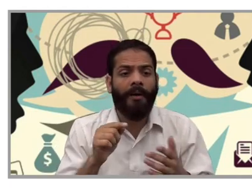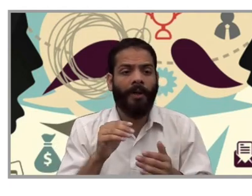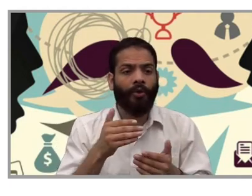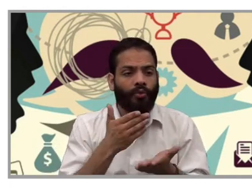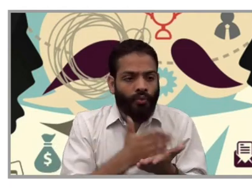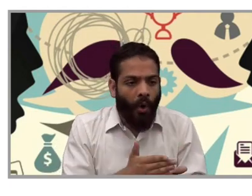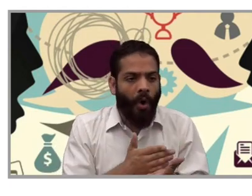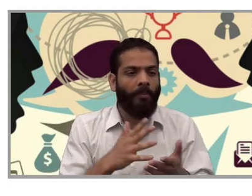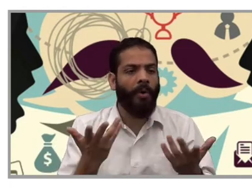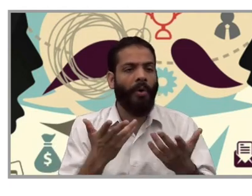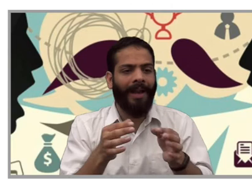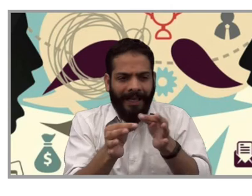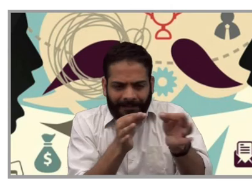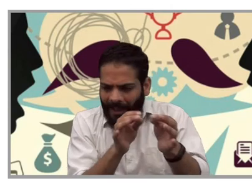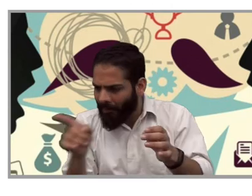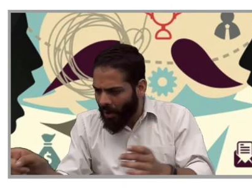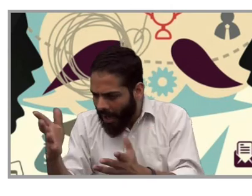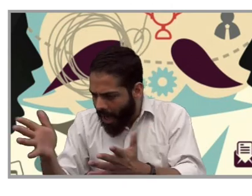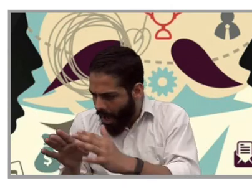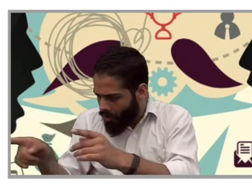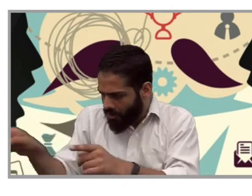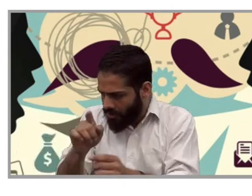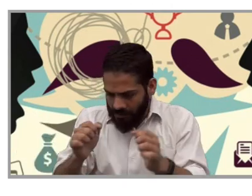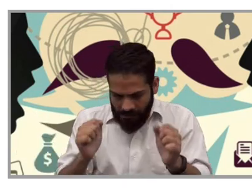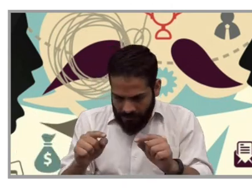That is called substitutive depiction.